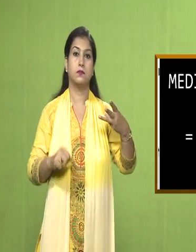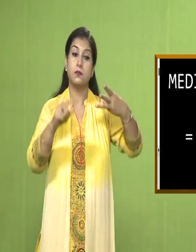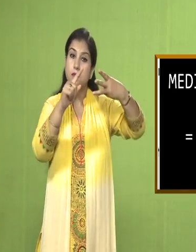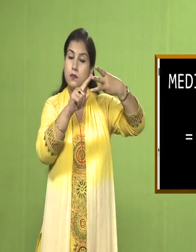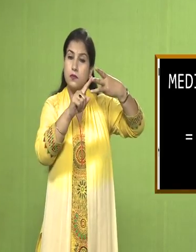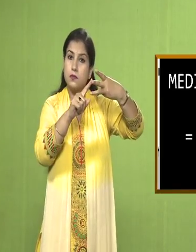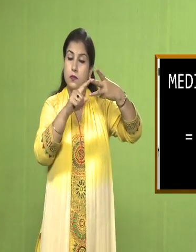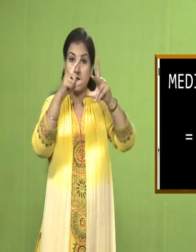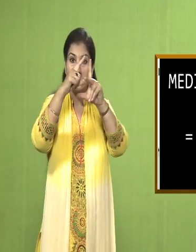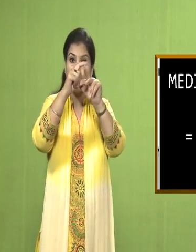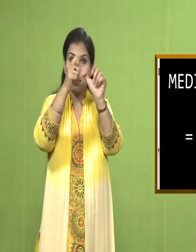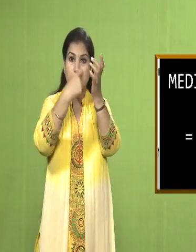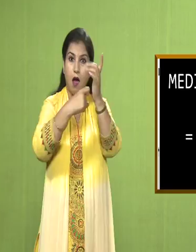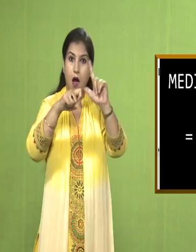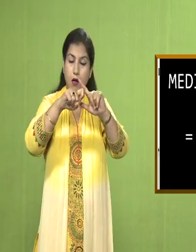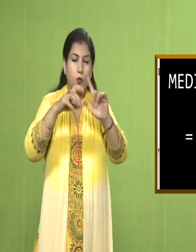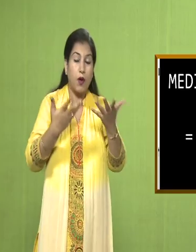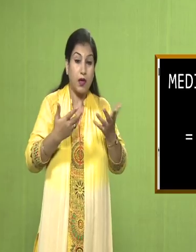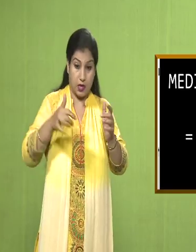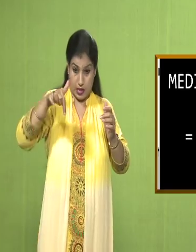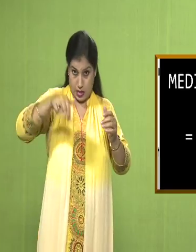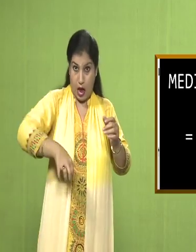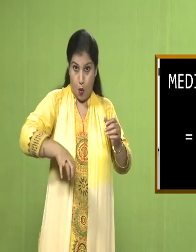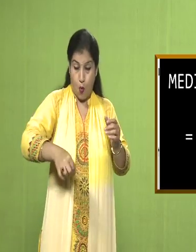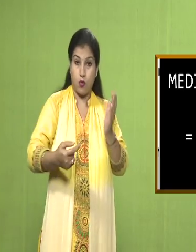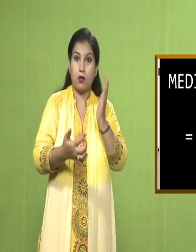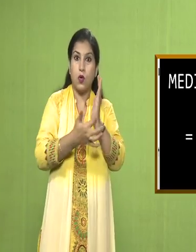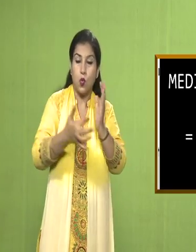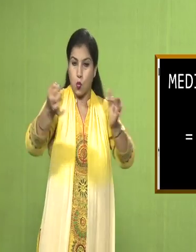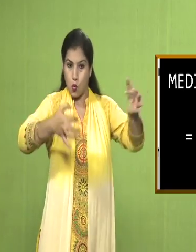because modern technology was not used in this period.